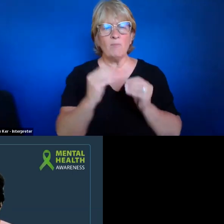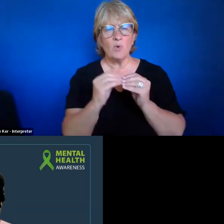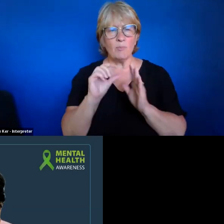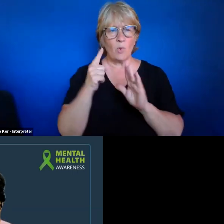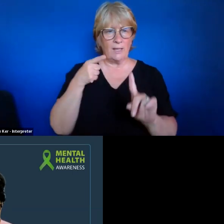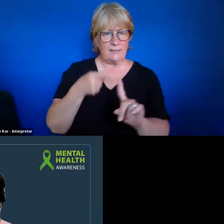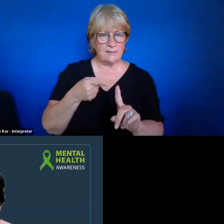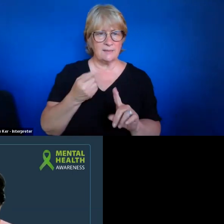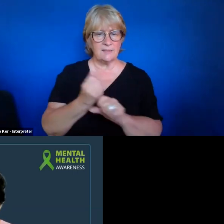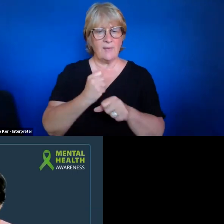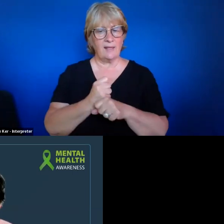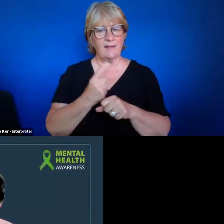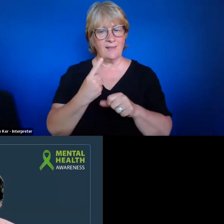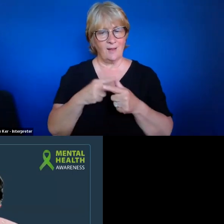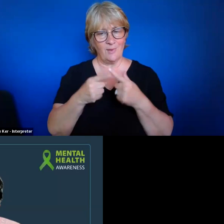now.